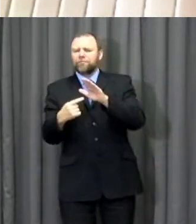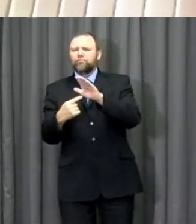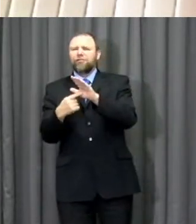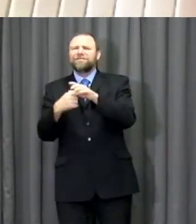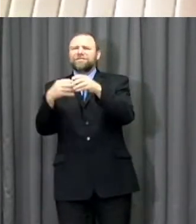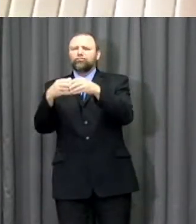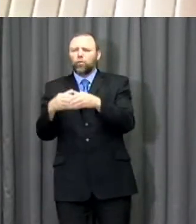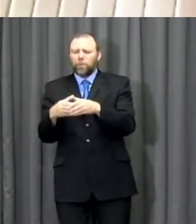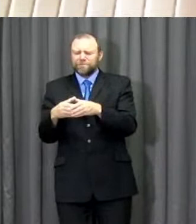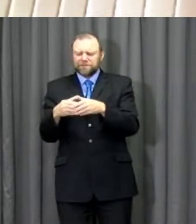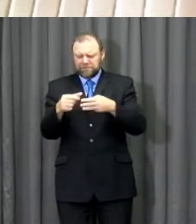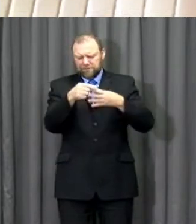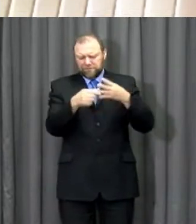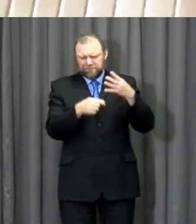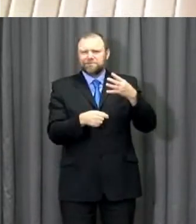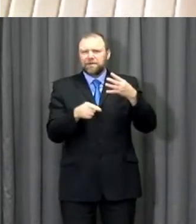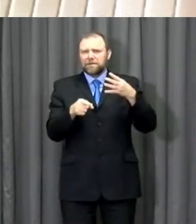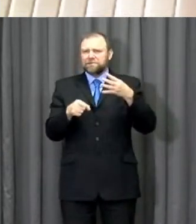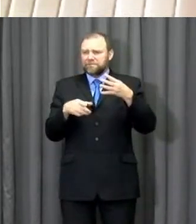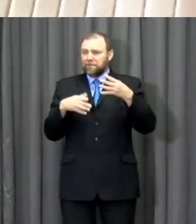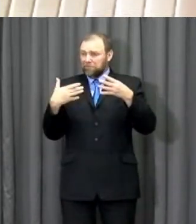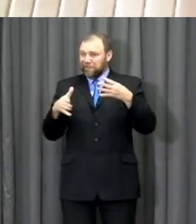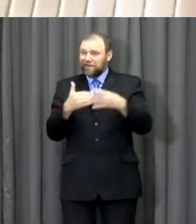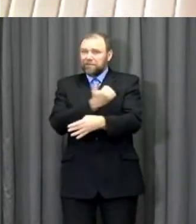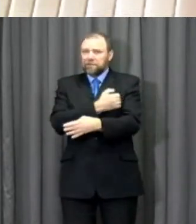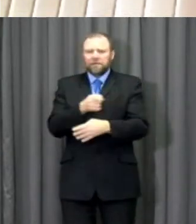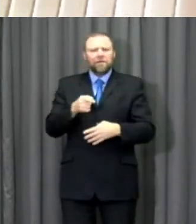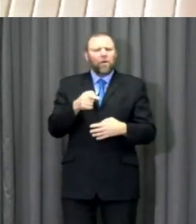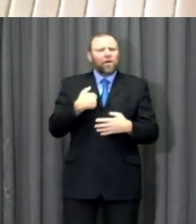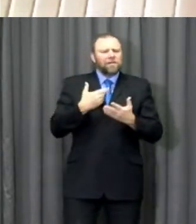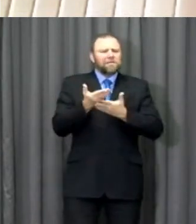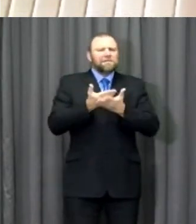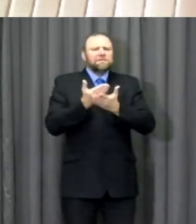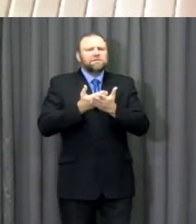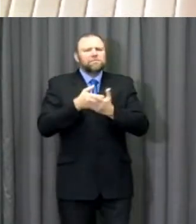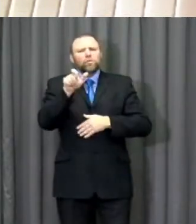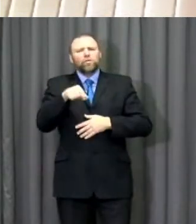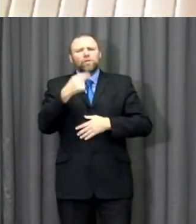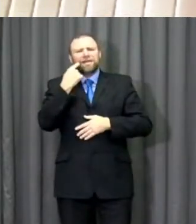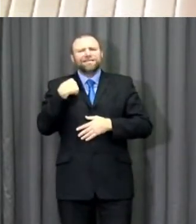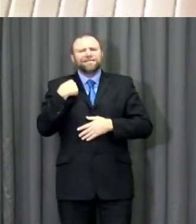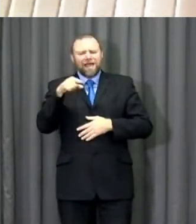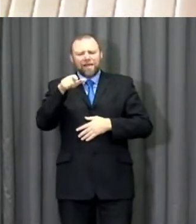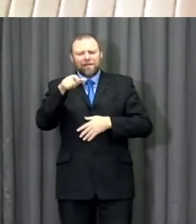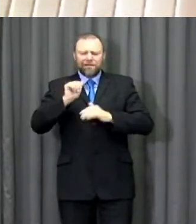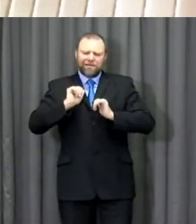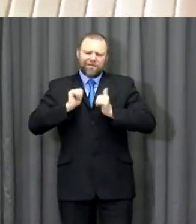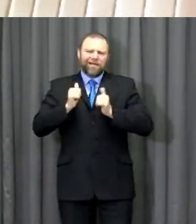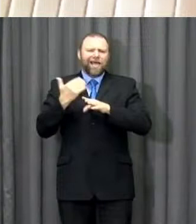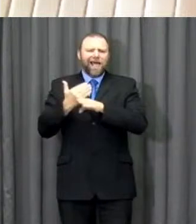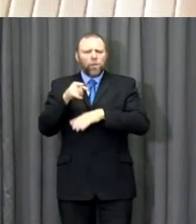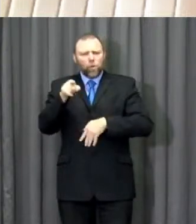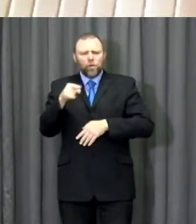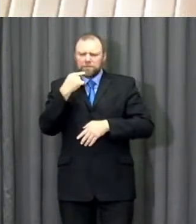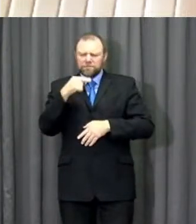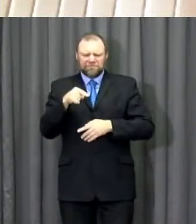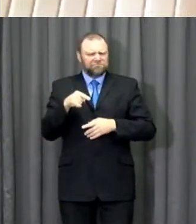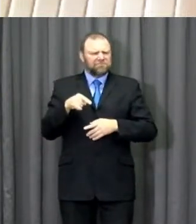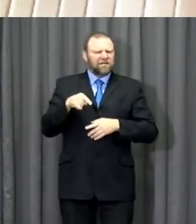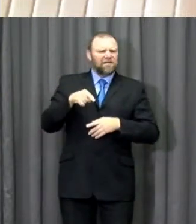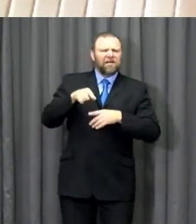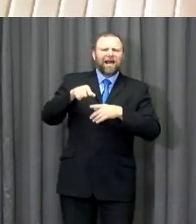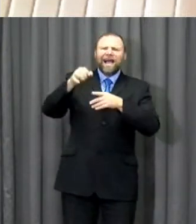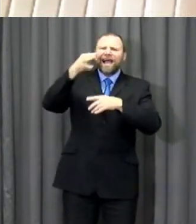healthcare worker yesterday in North Wales who has daily contact with patients. Now, she raised concerns that office-based council staff have